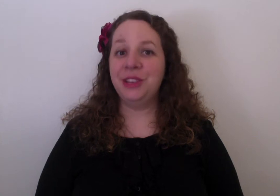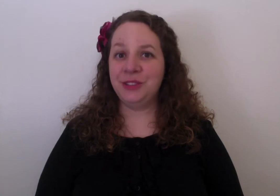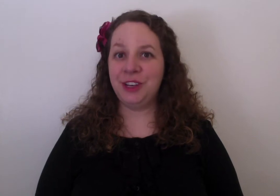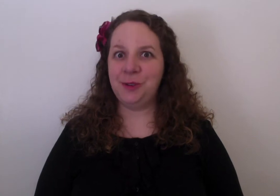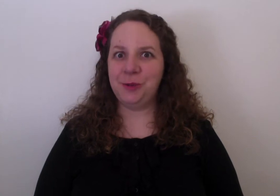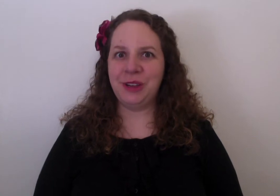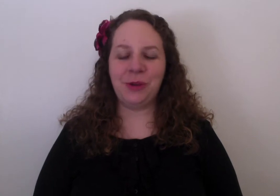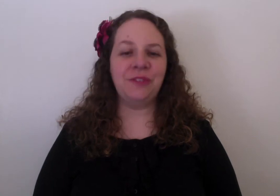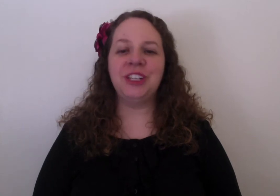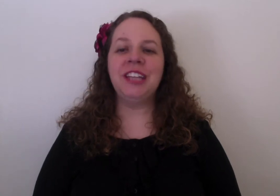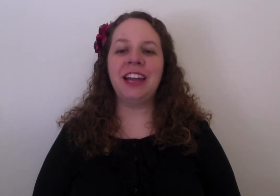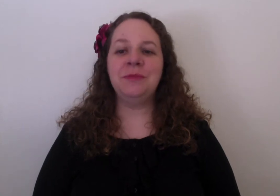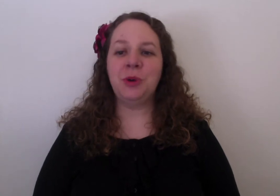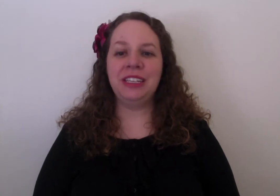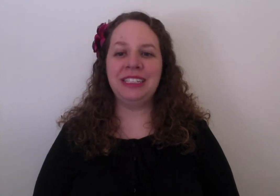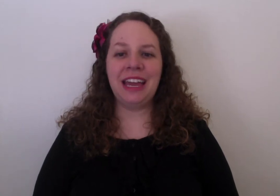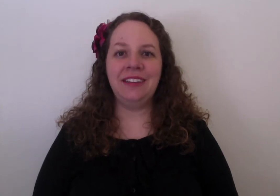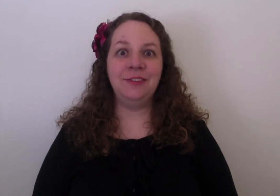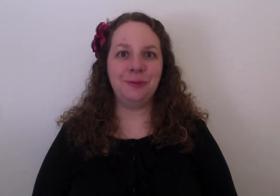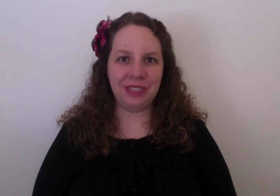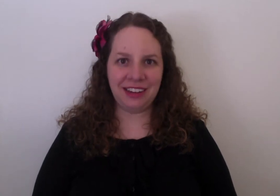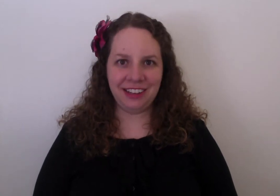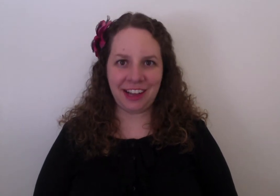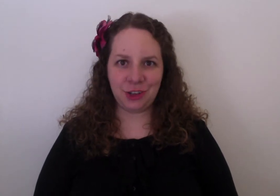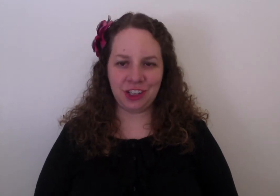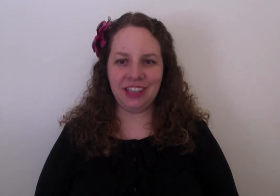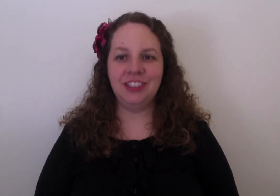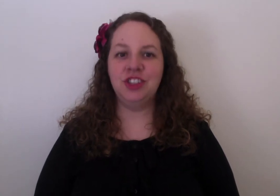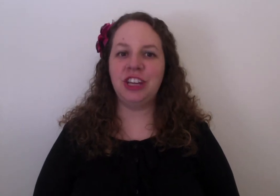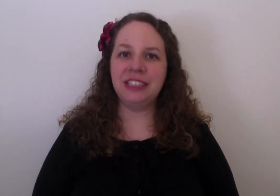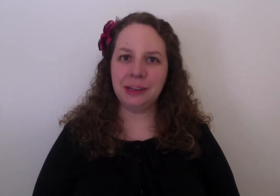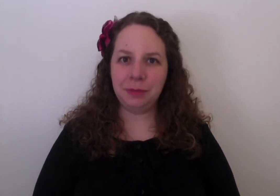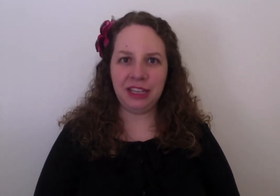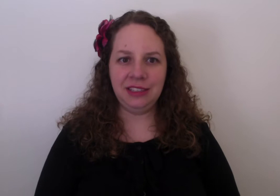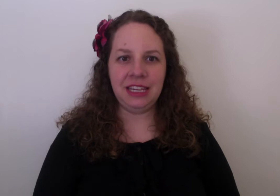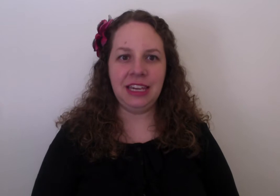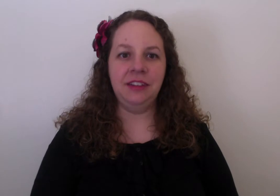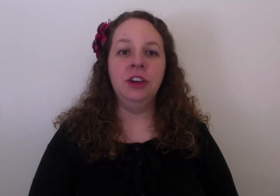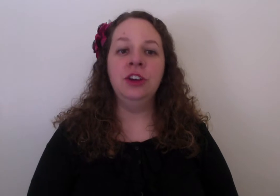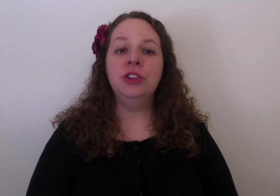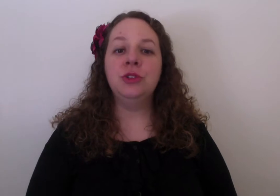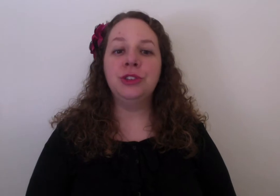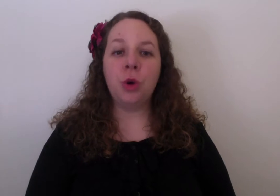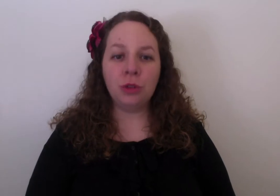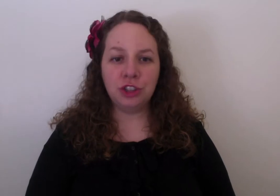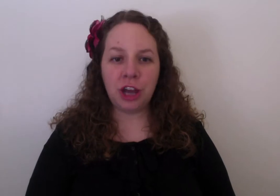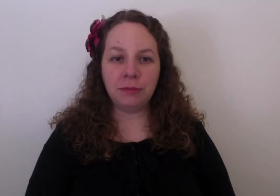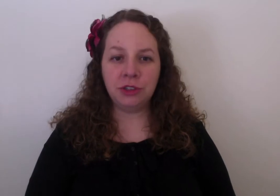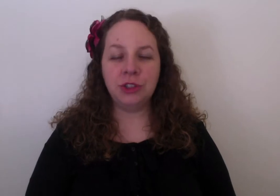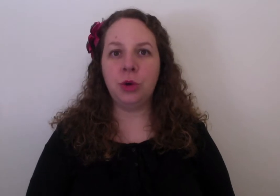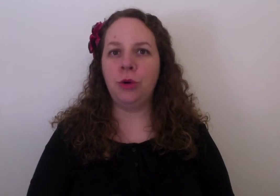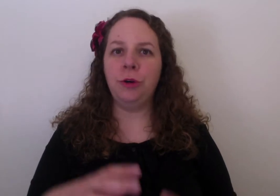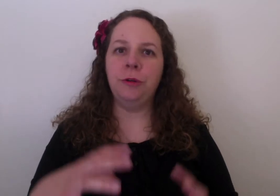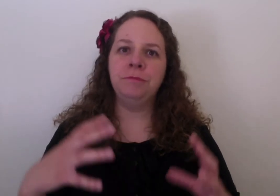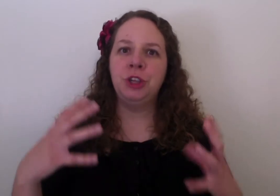In this video, we'll be going over 9.10 from Signing Naturally, suggesting a place to eat. So this whole chapter, this whole